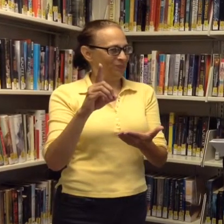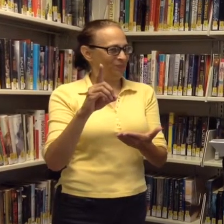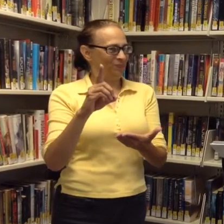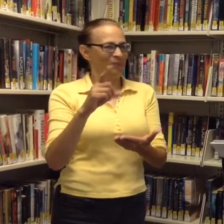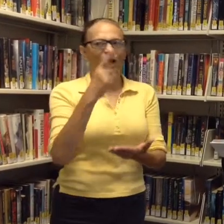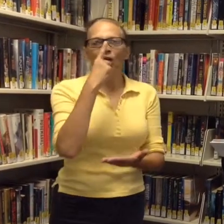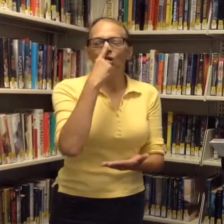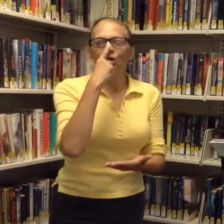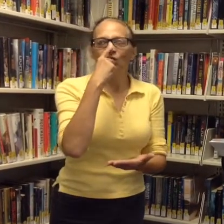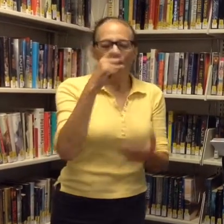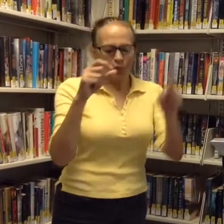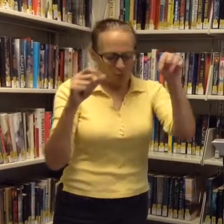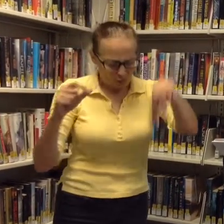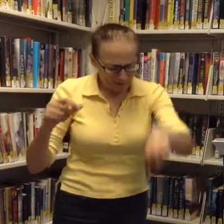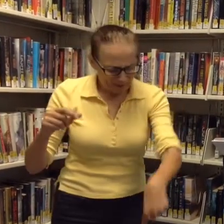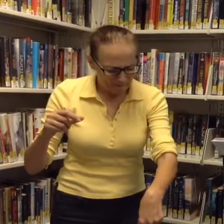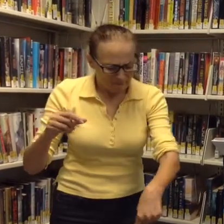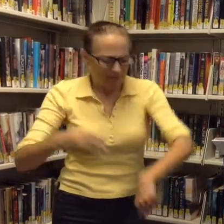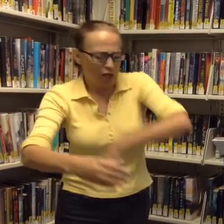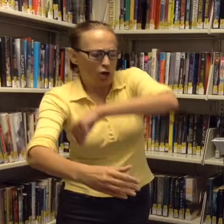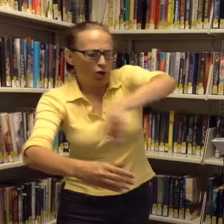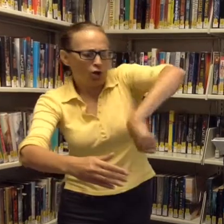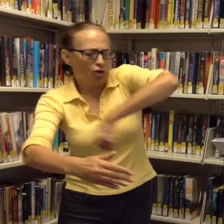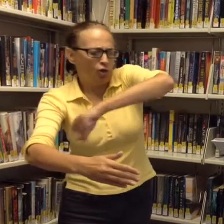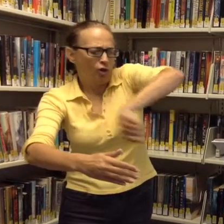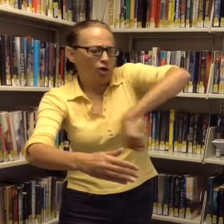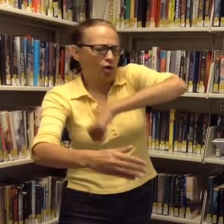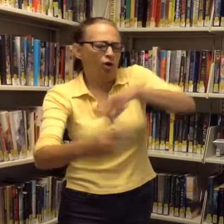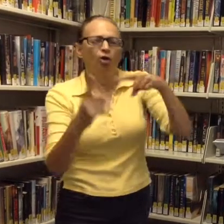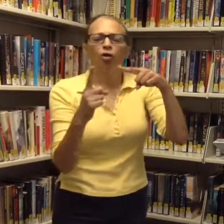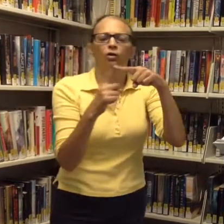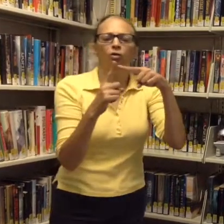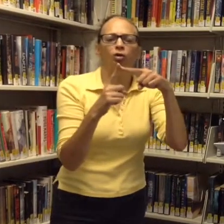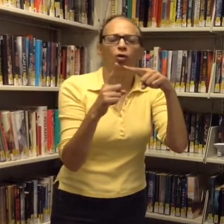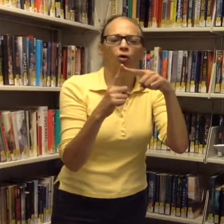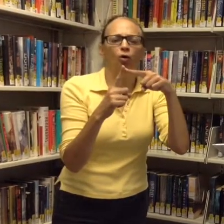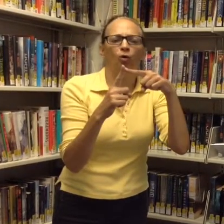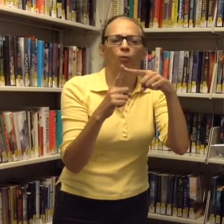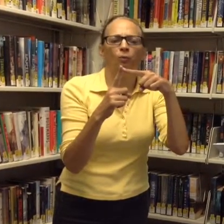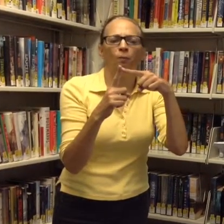His red feet stirred the yellow puddle until...